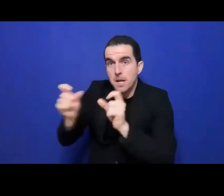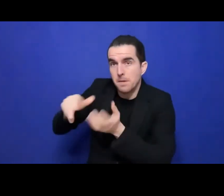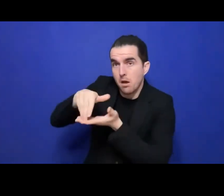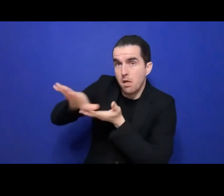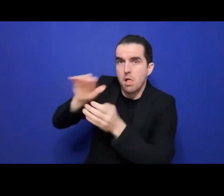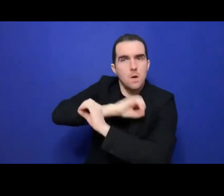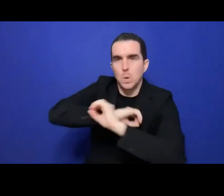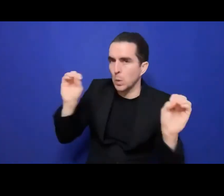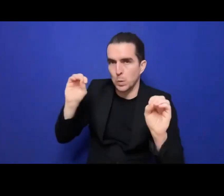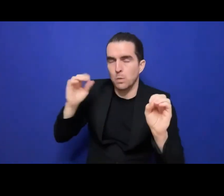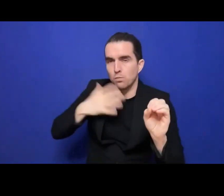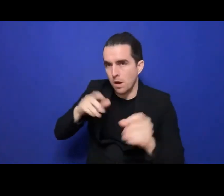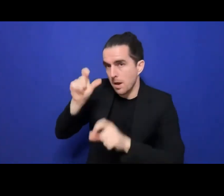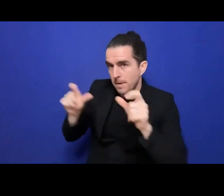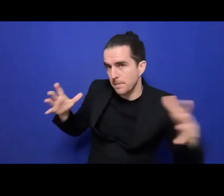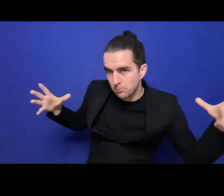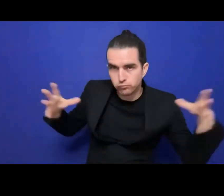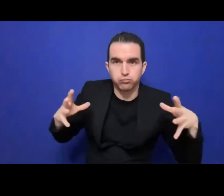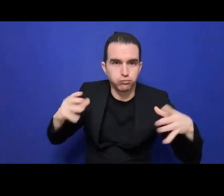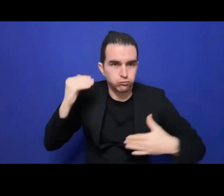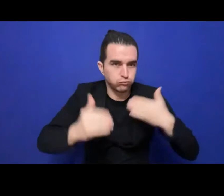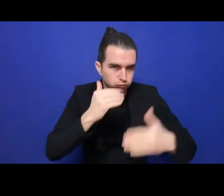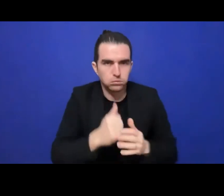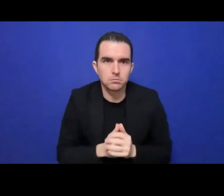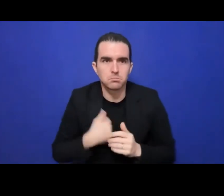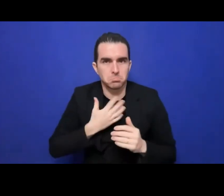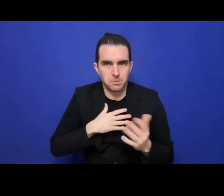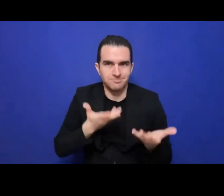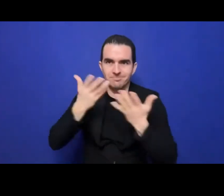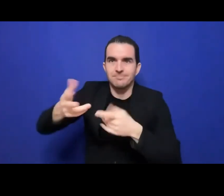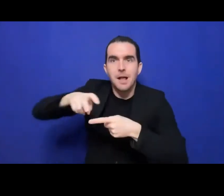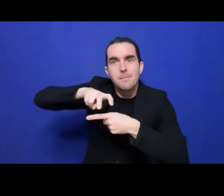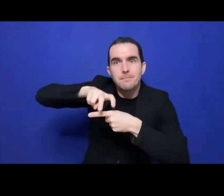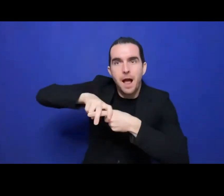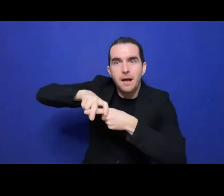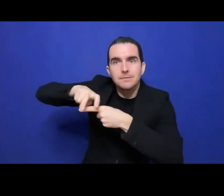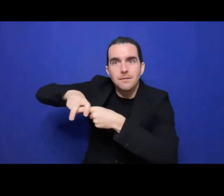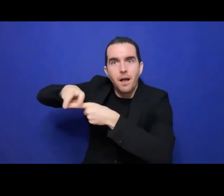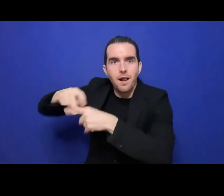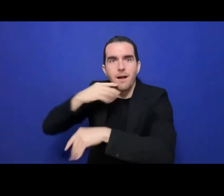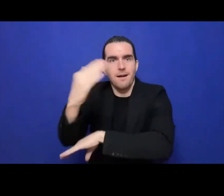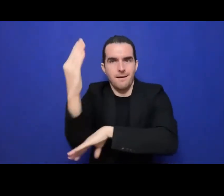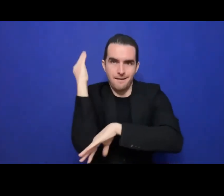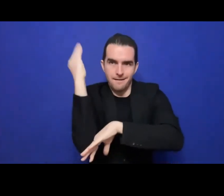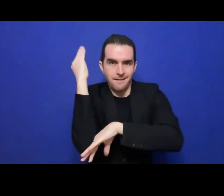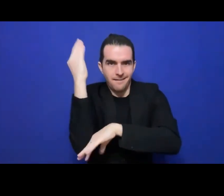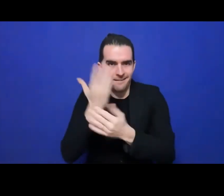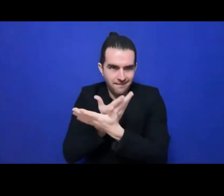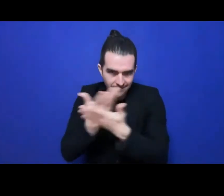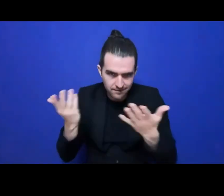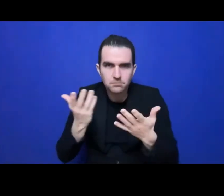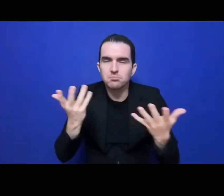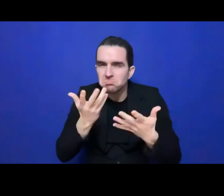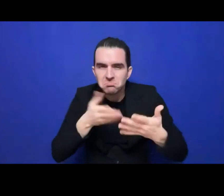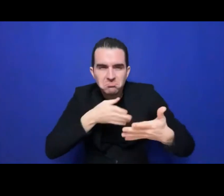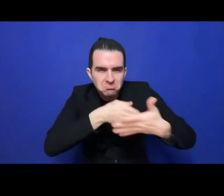and communities on the road to UHC. But before I hand over, I'd like to point out